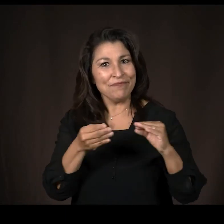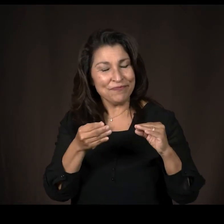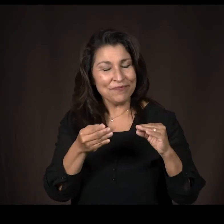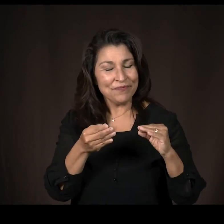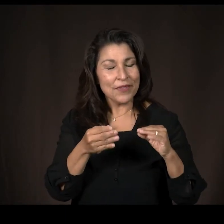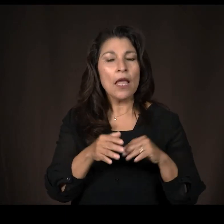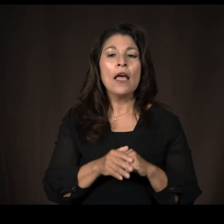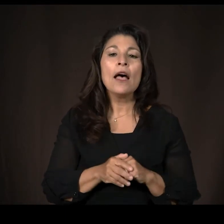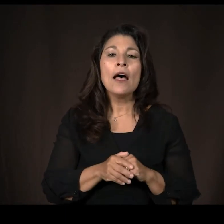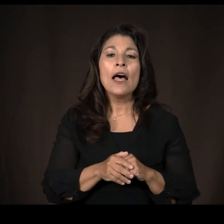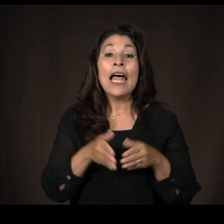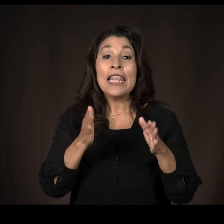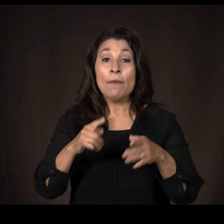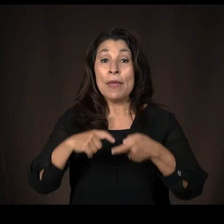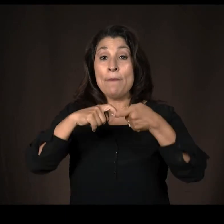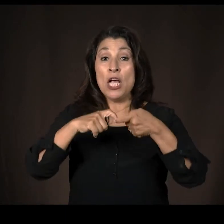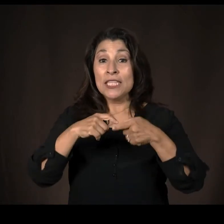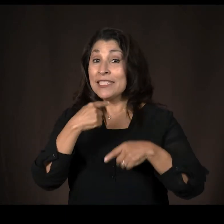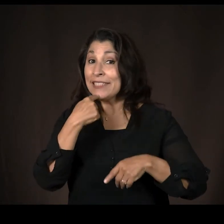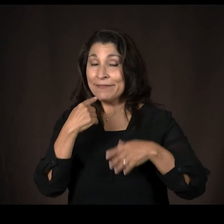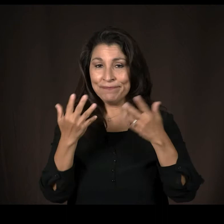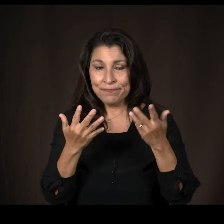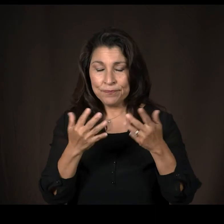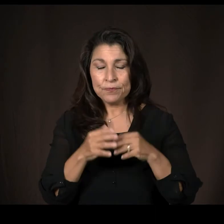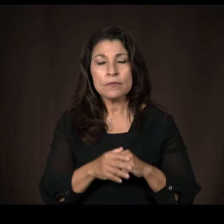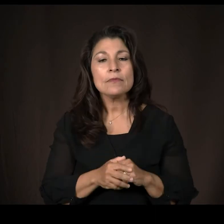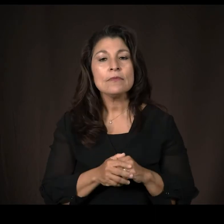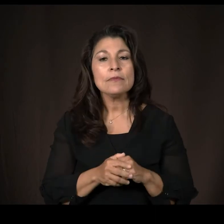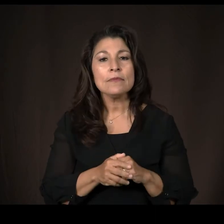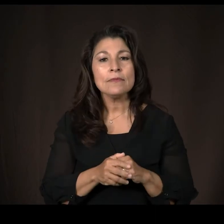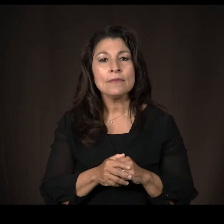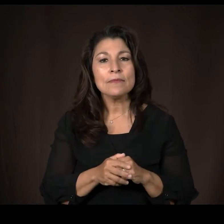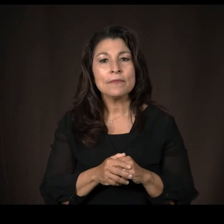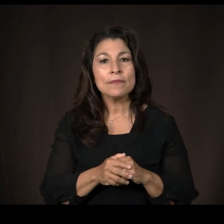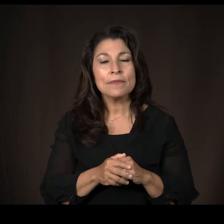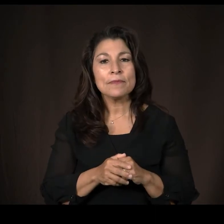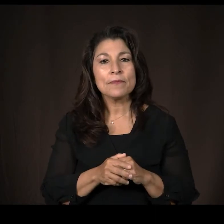Now, let me just pause here to say this.